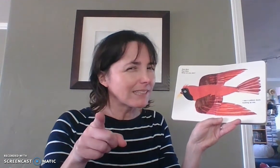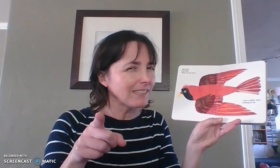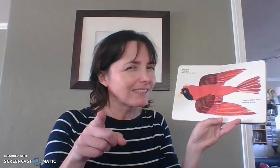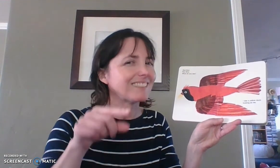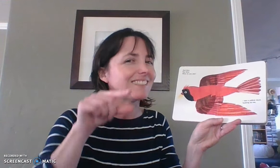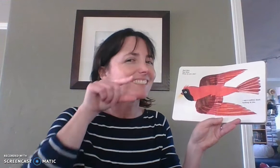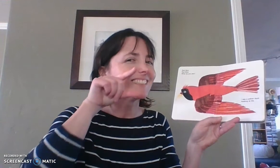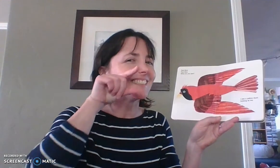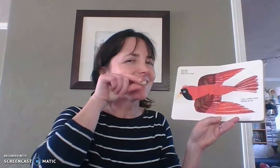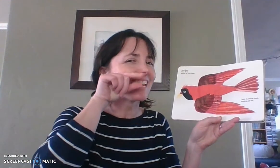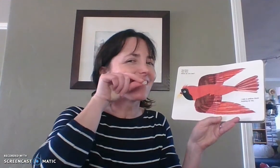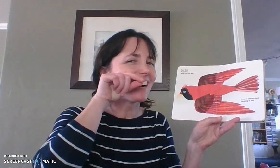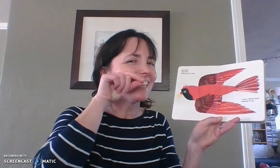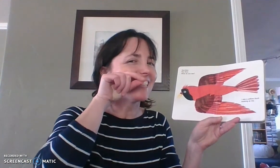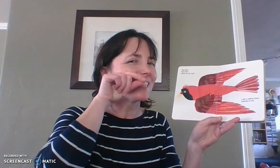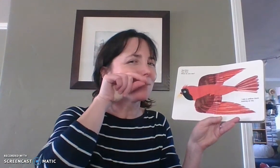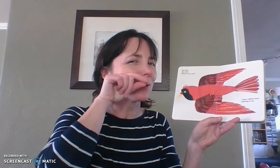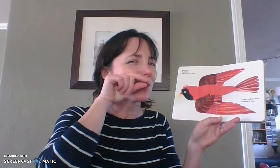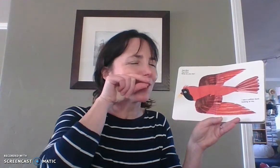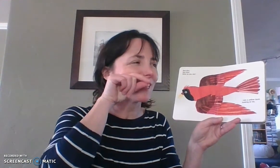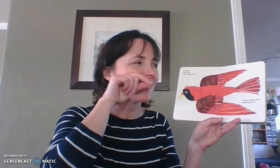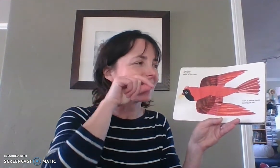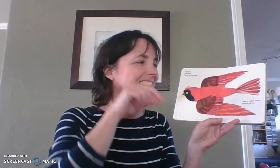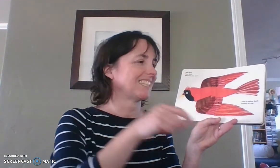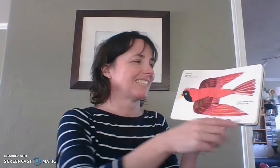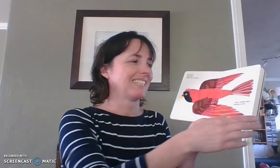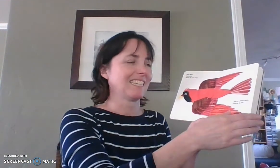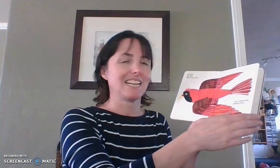it? Did you get it right? That's a bird.